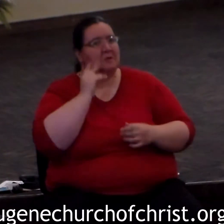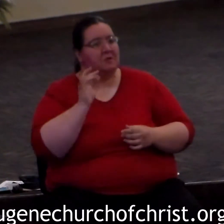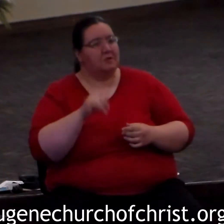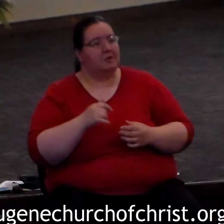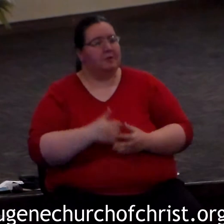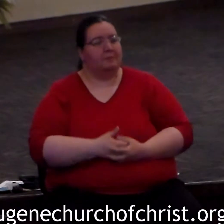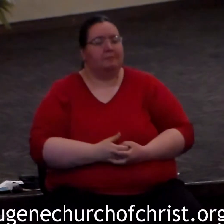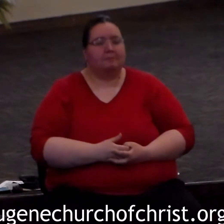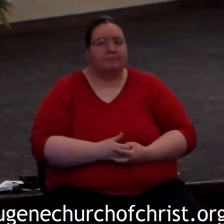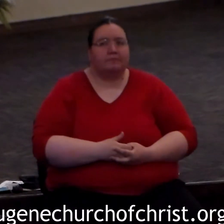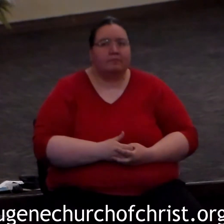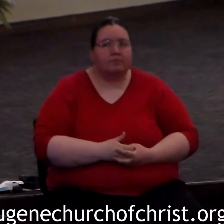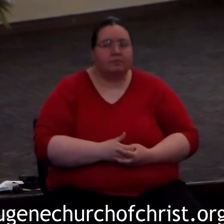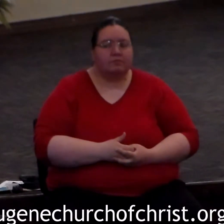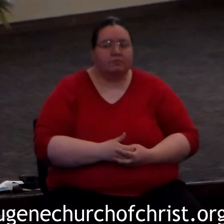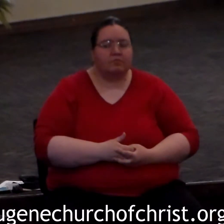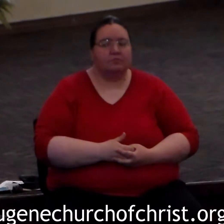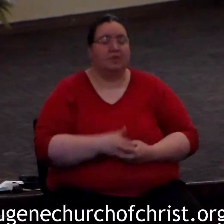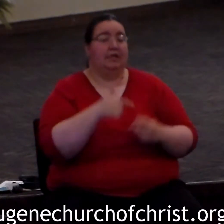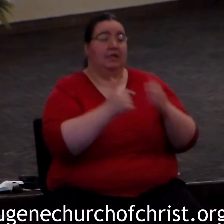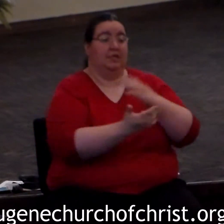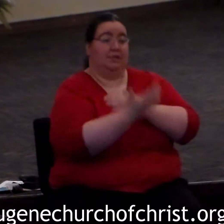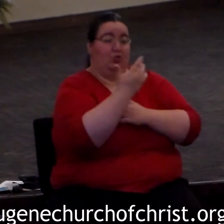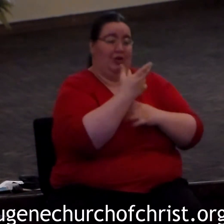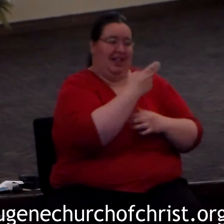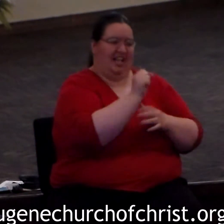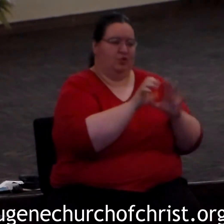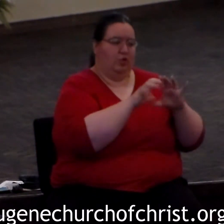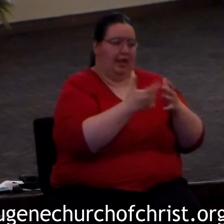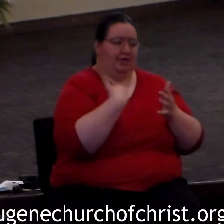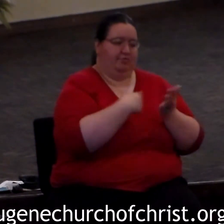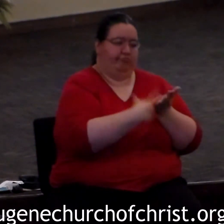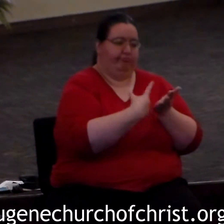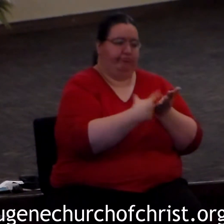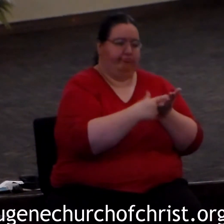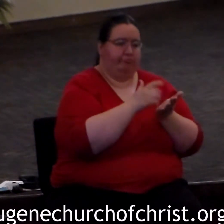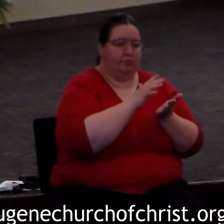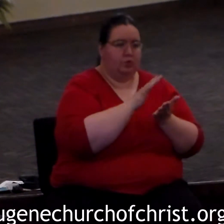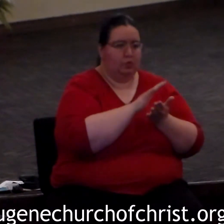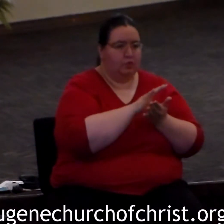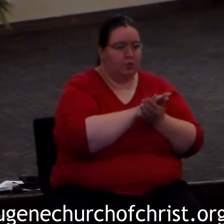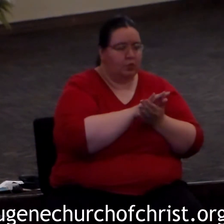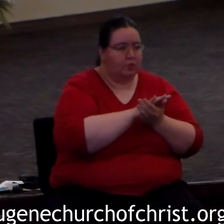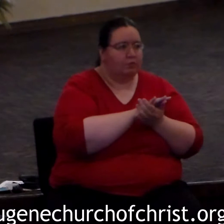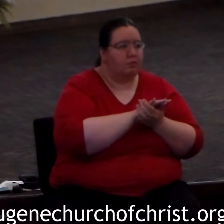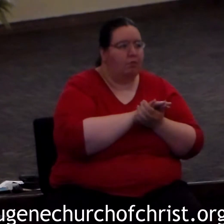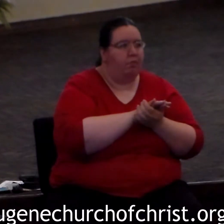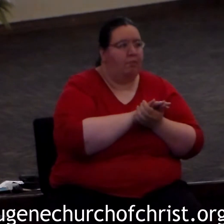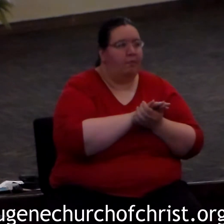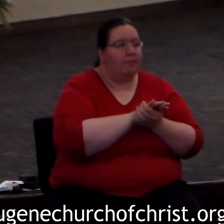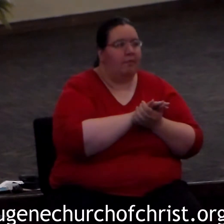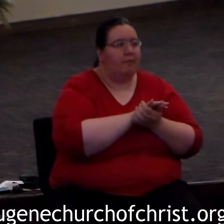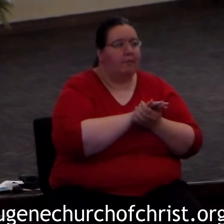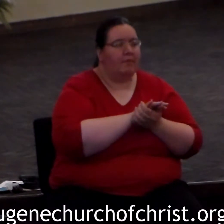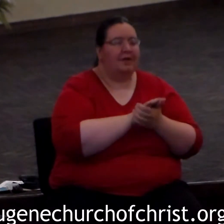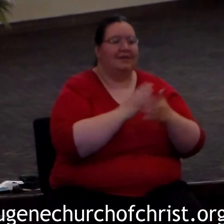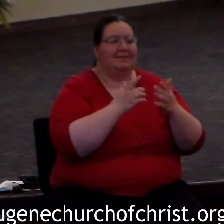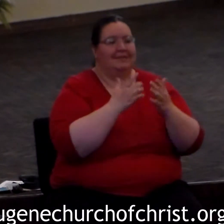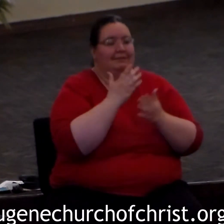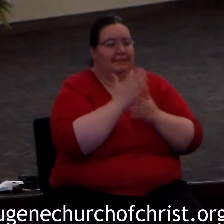school in the high school class this morning. There are people that get so far gone with a class they're taking, whether it be high school or